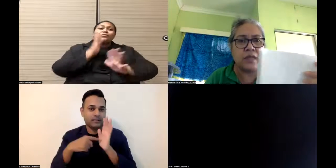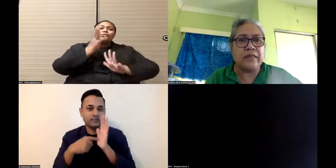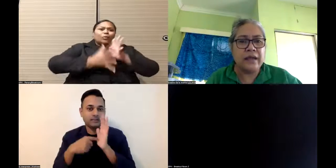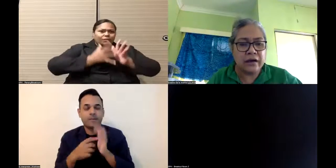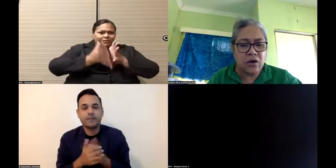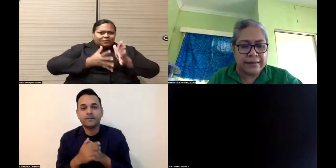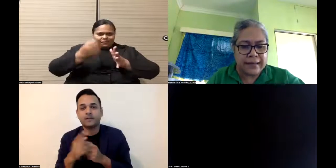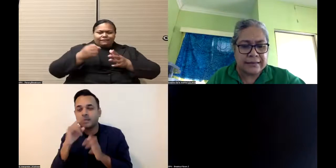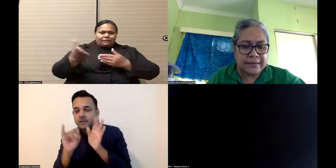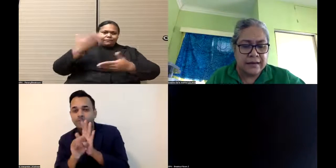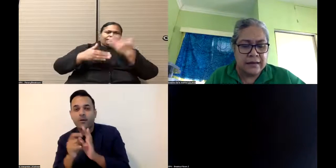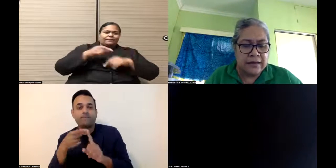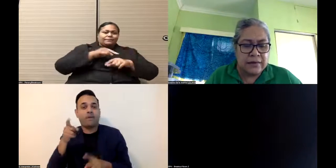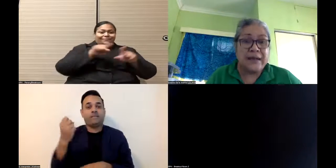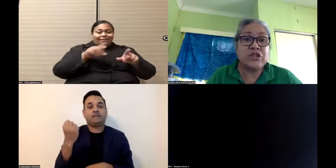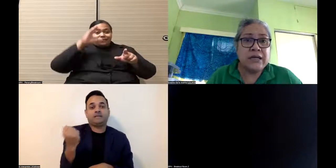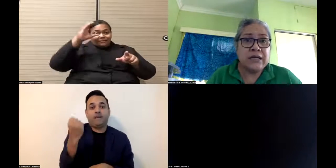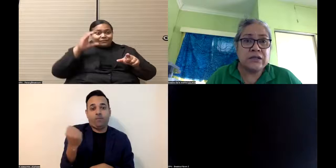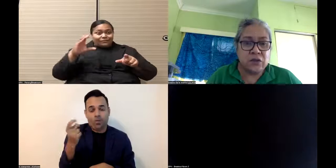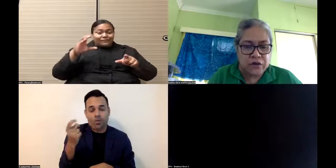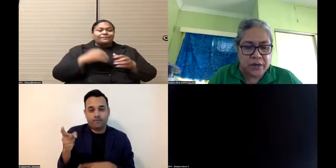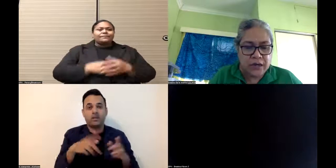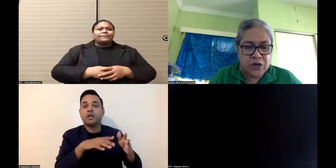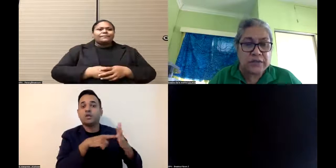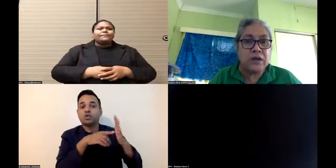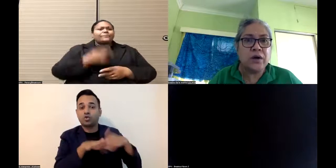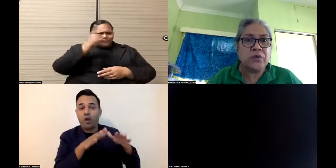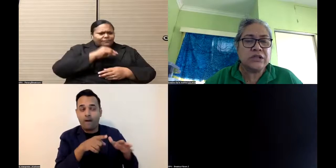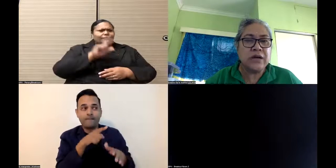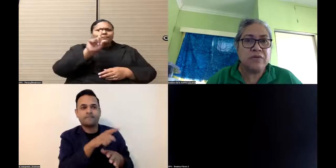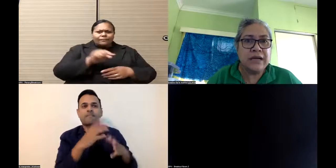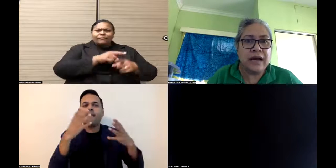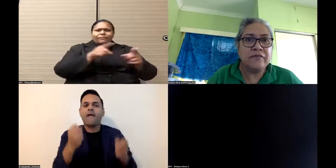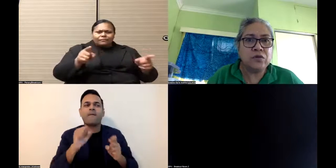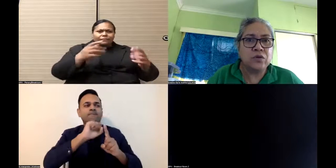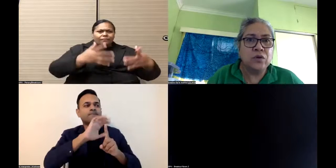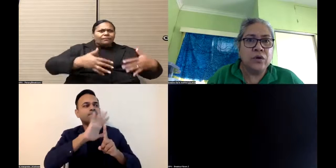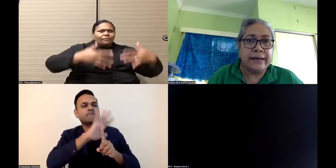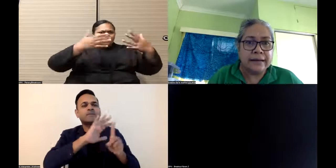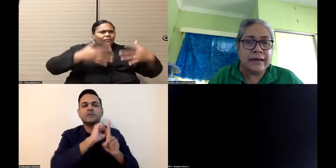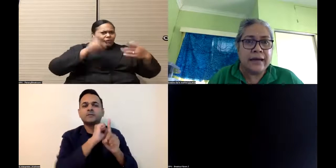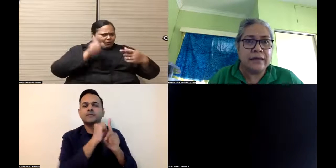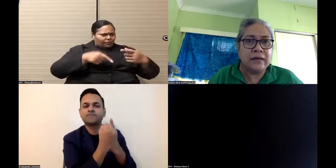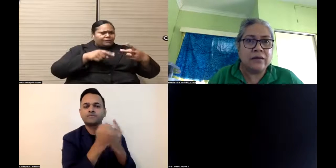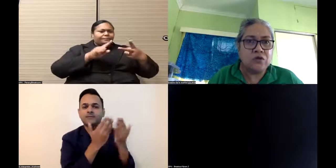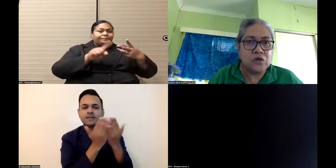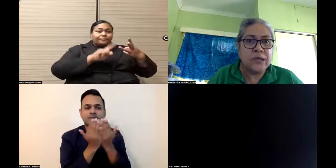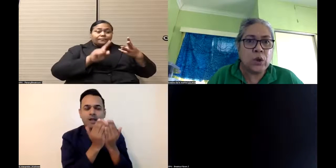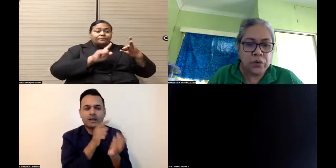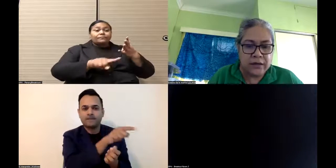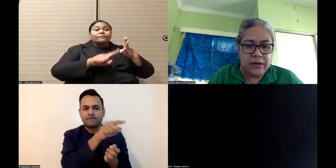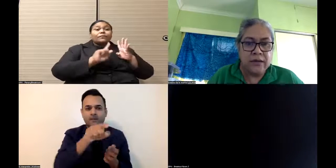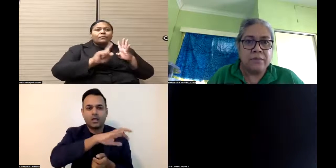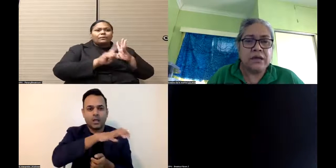that they can do that. They can collect data. Budgeting is also an interesting one, which I really love to articulate that it